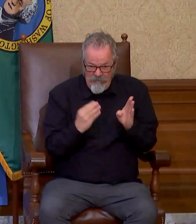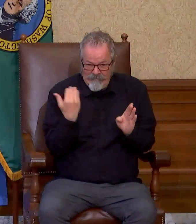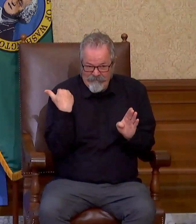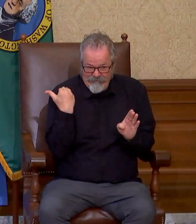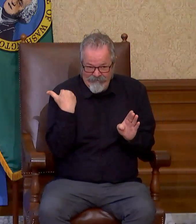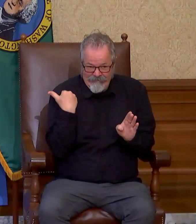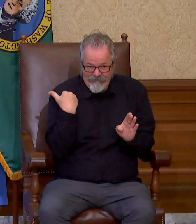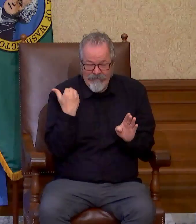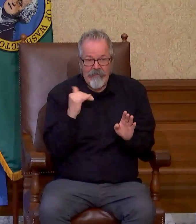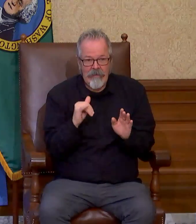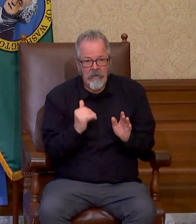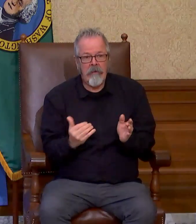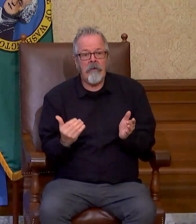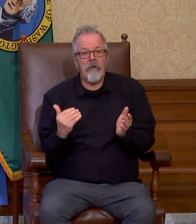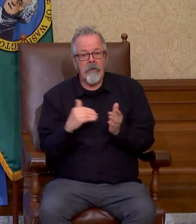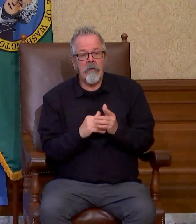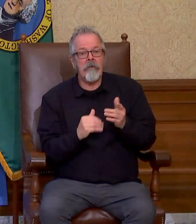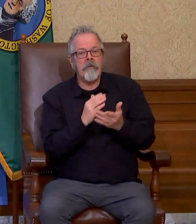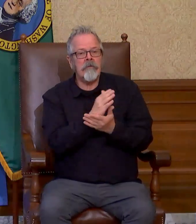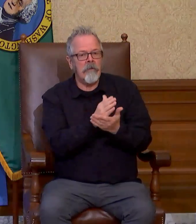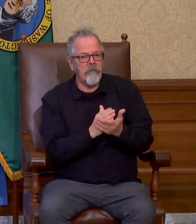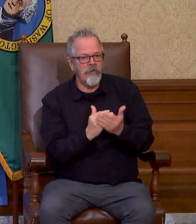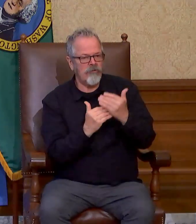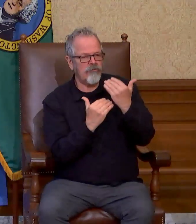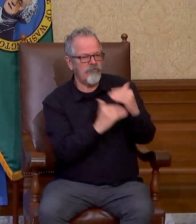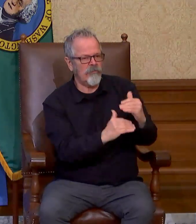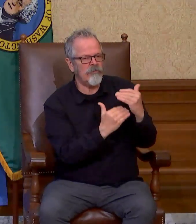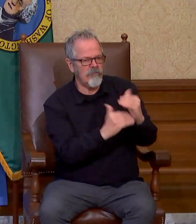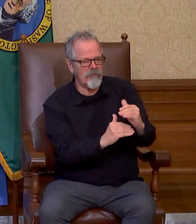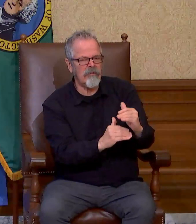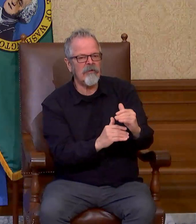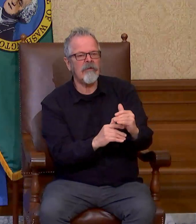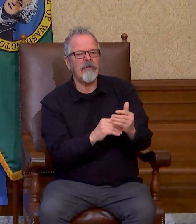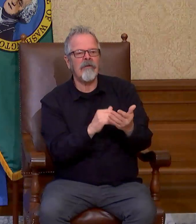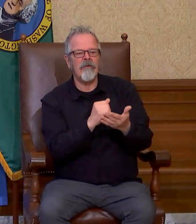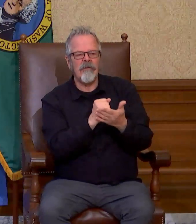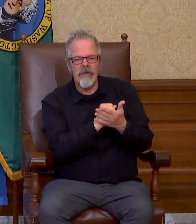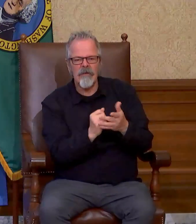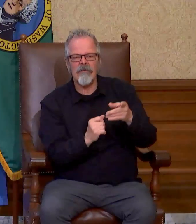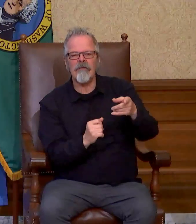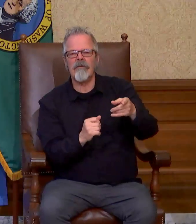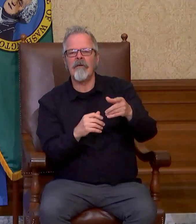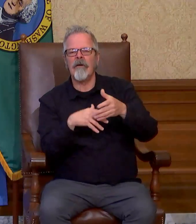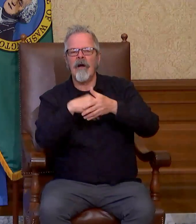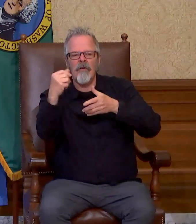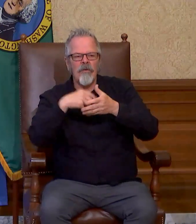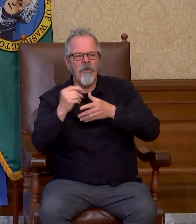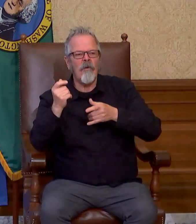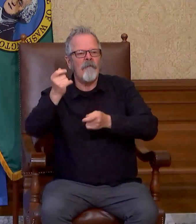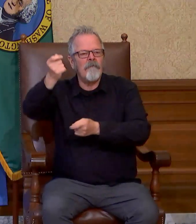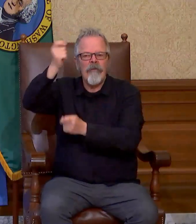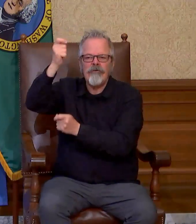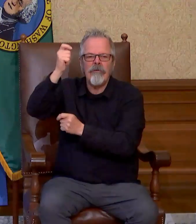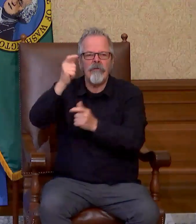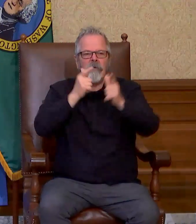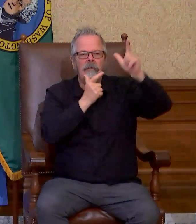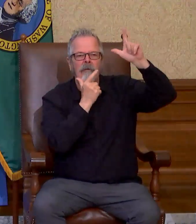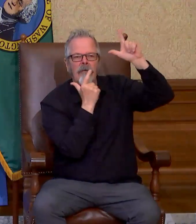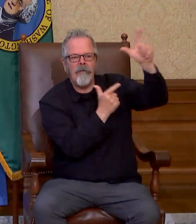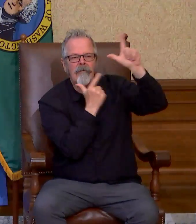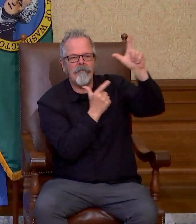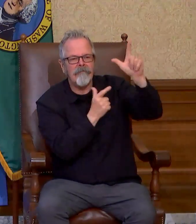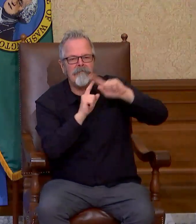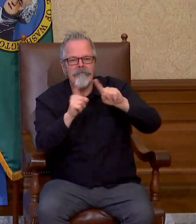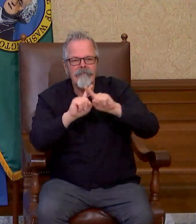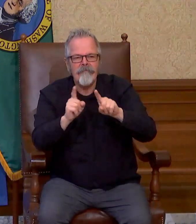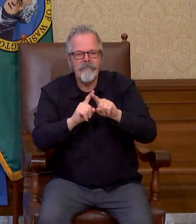on low-risk construction and outdoor recreation like fishing and hunting, and we've done this in a responsible way at the right time, I